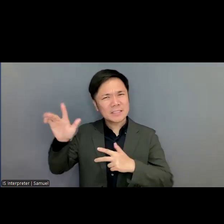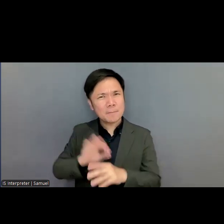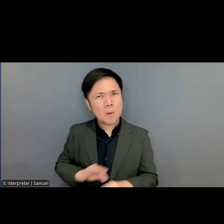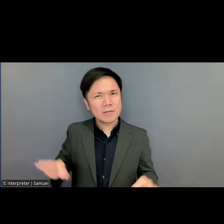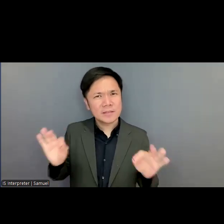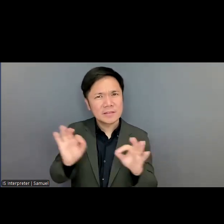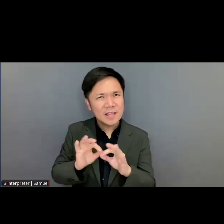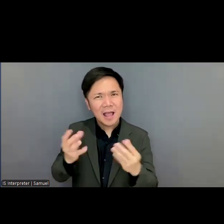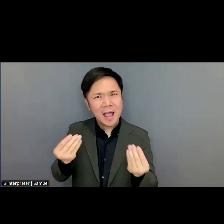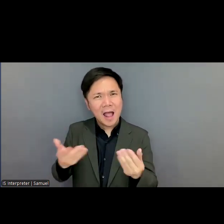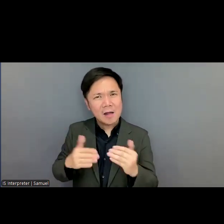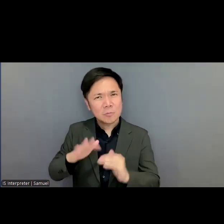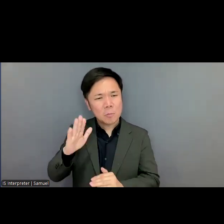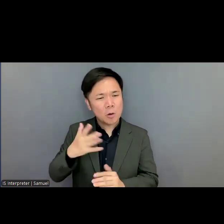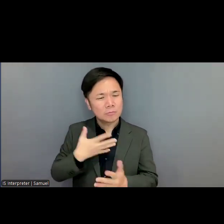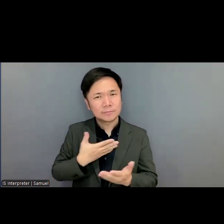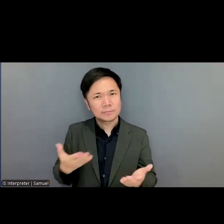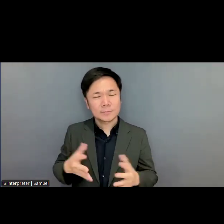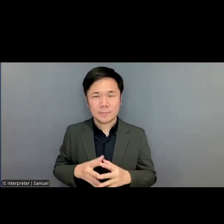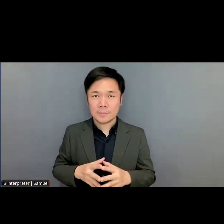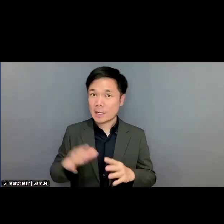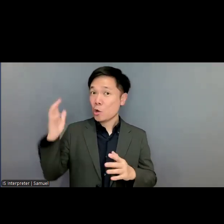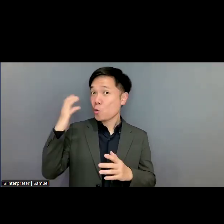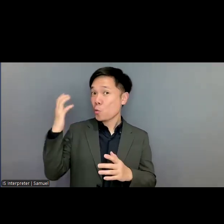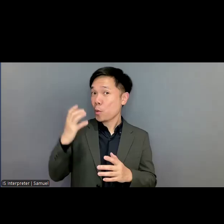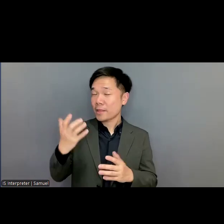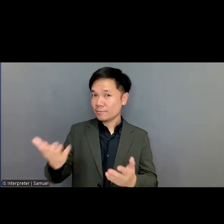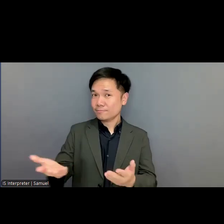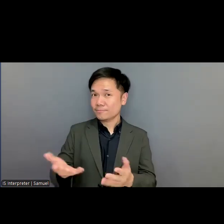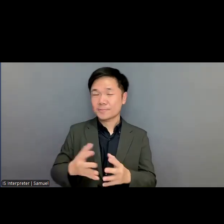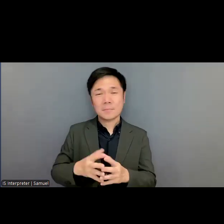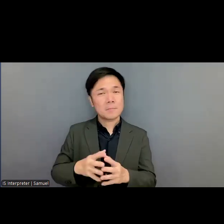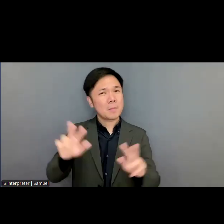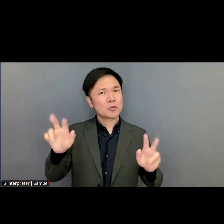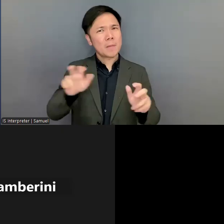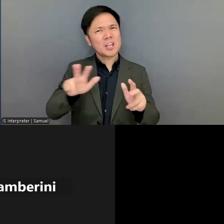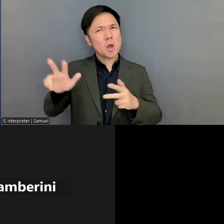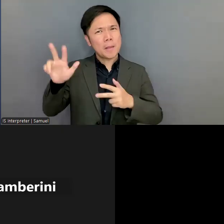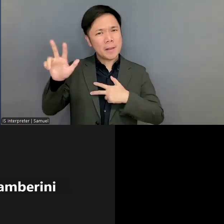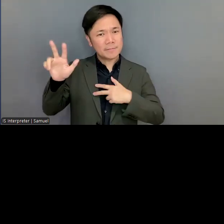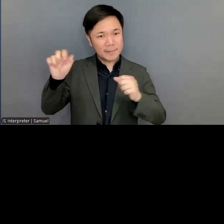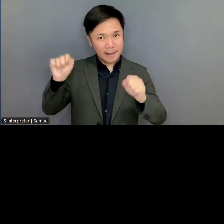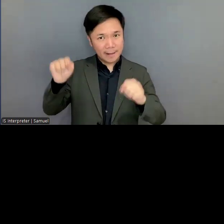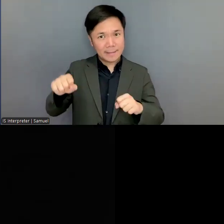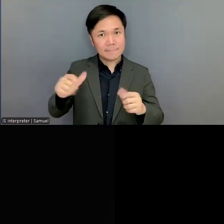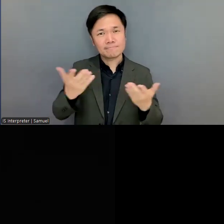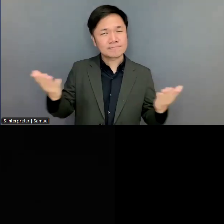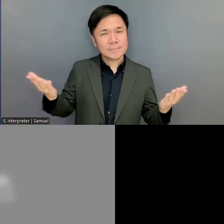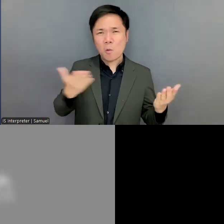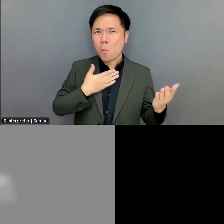give the floor to Manasseh. But first, Greta, please talk about the commitments, why they are